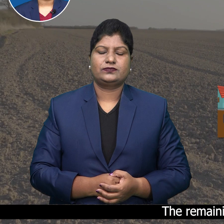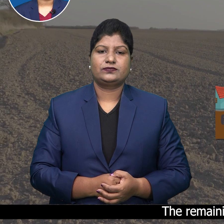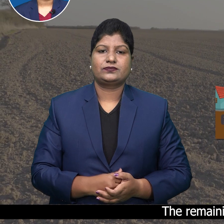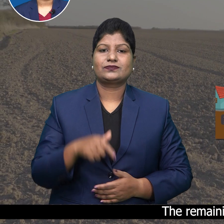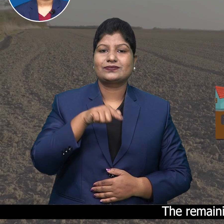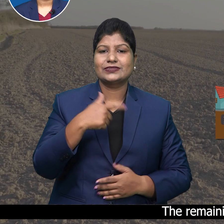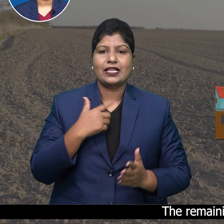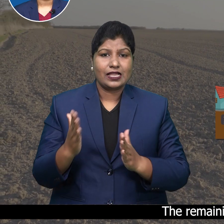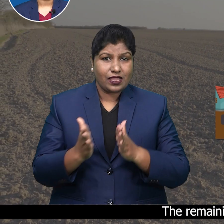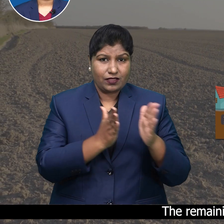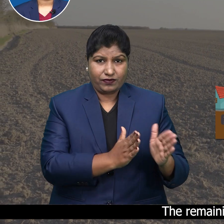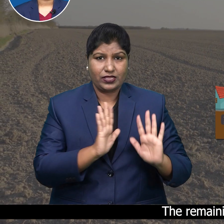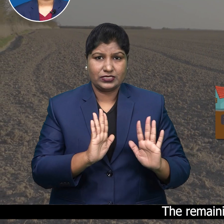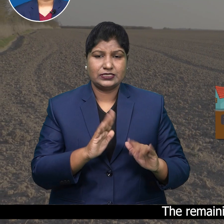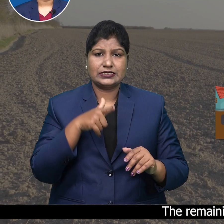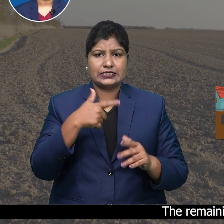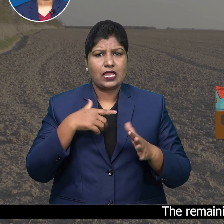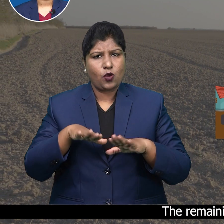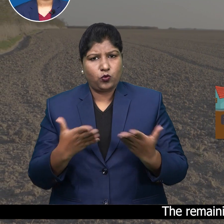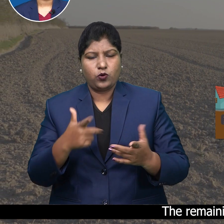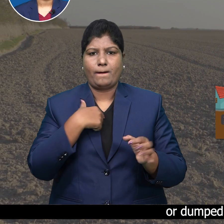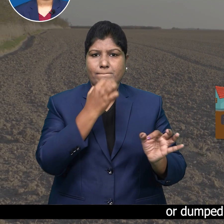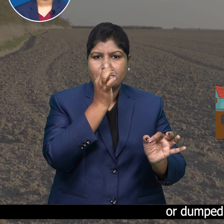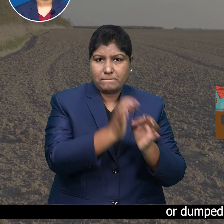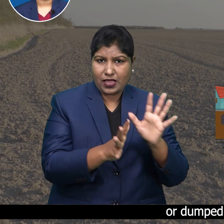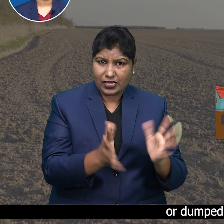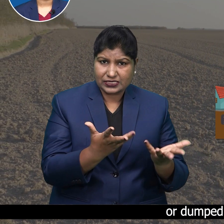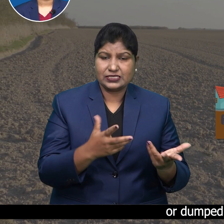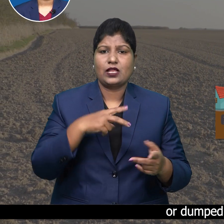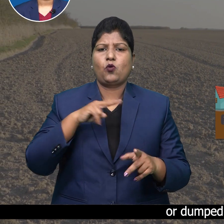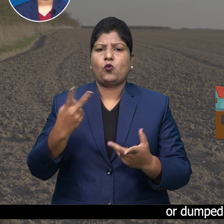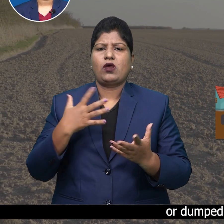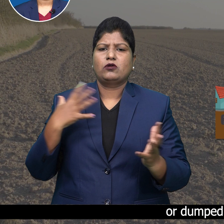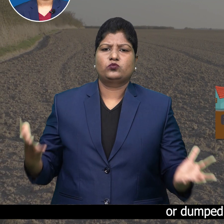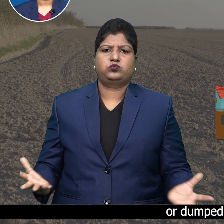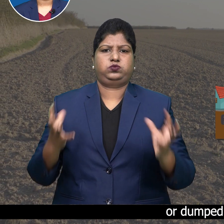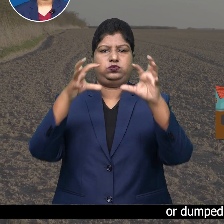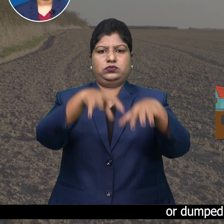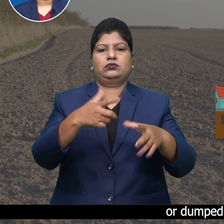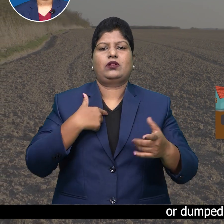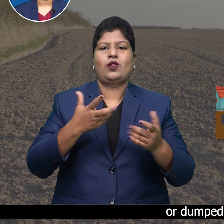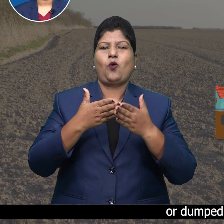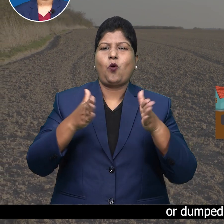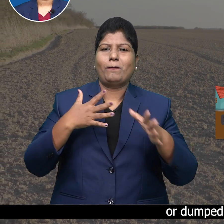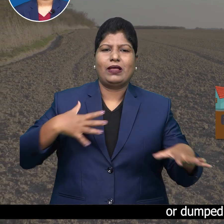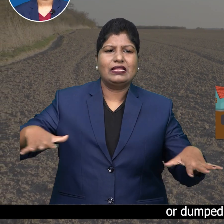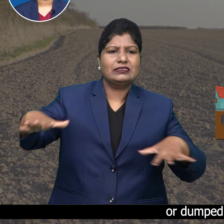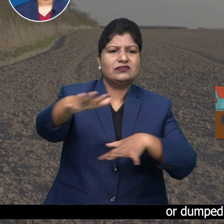The remaining are either burnt or dumped into open